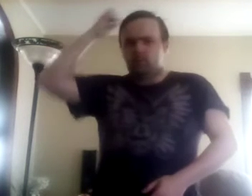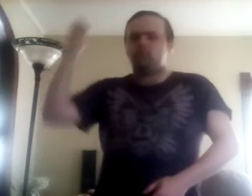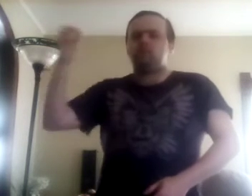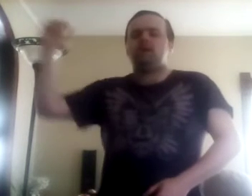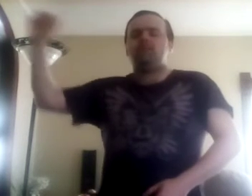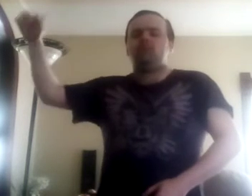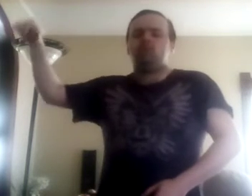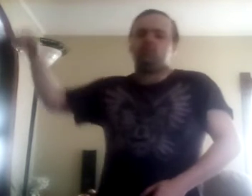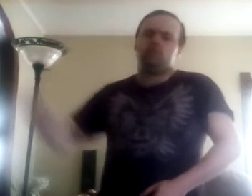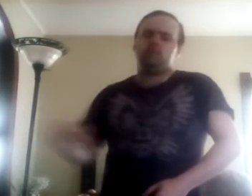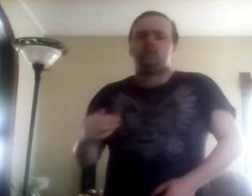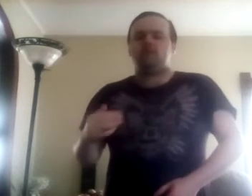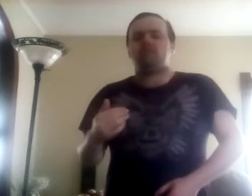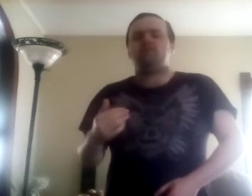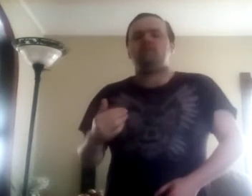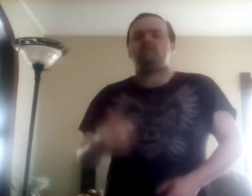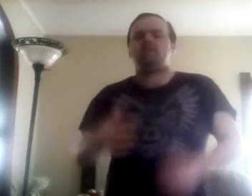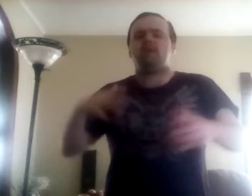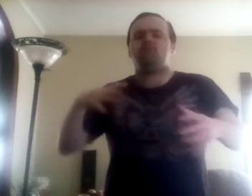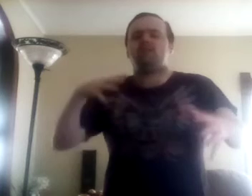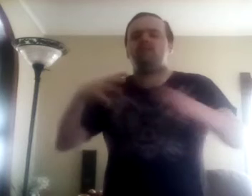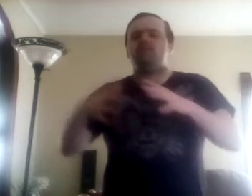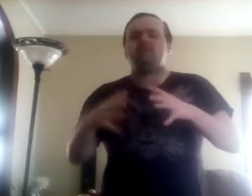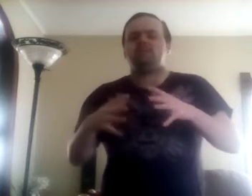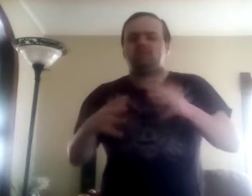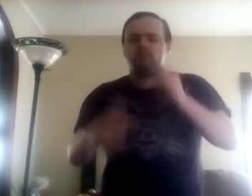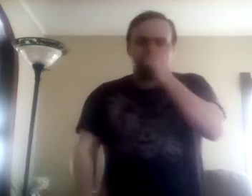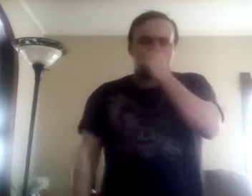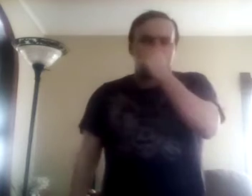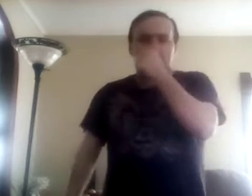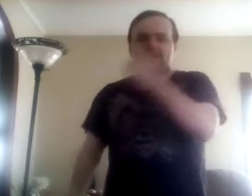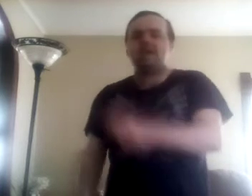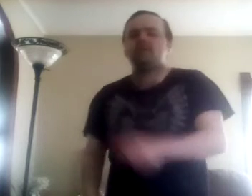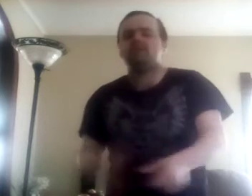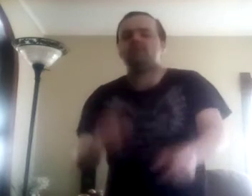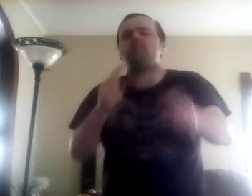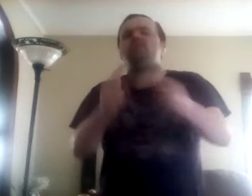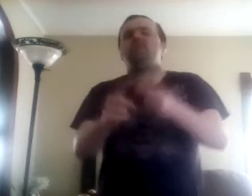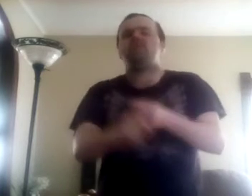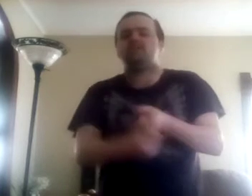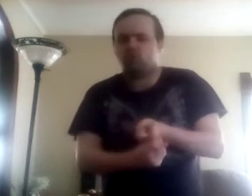do a jelly fill. And Fifi, touch up for the Fifis. Okay, touch up to the Fifis.